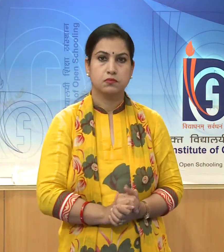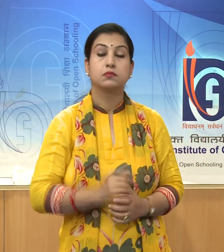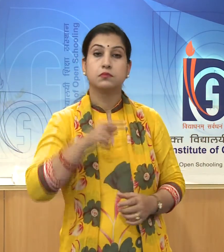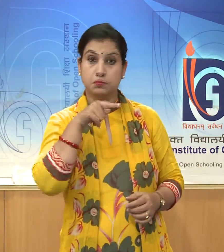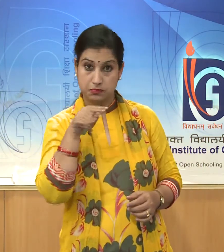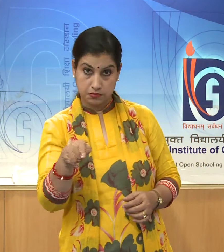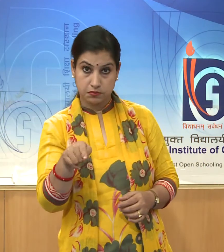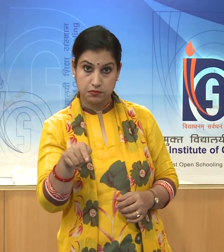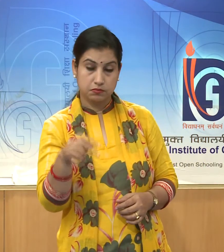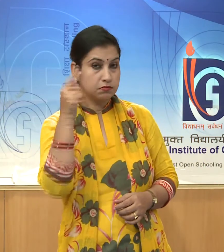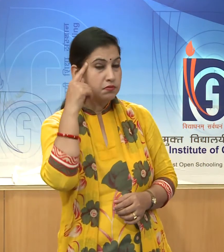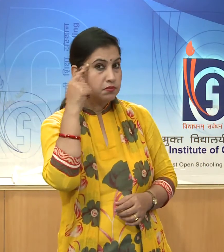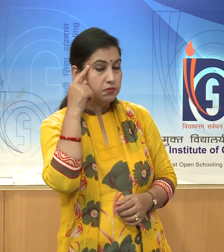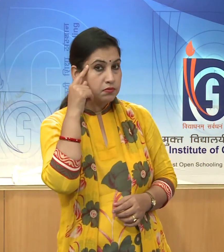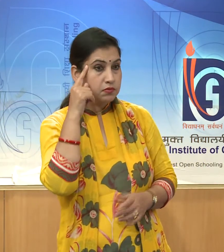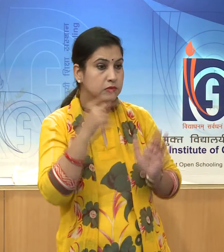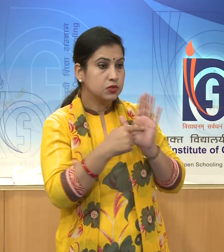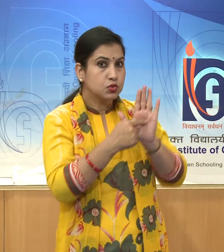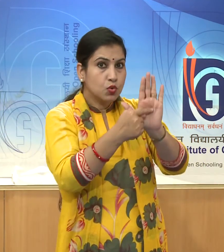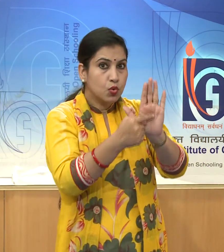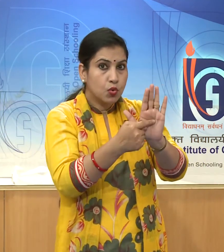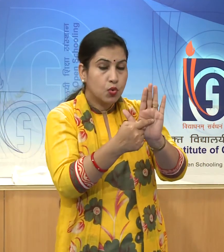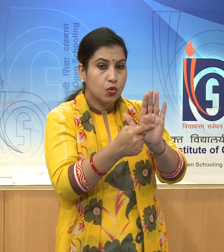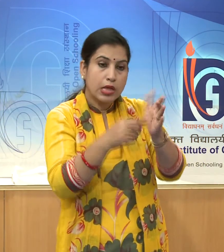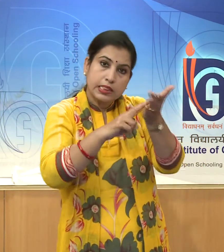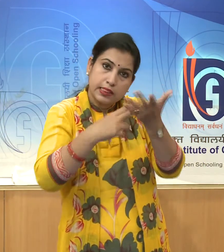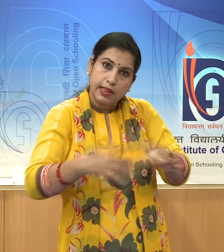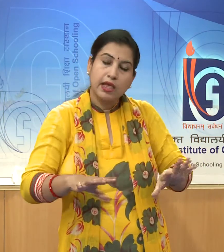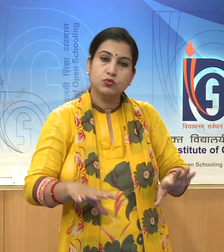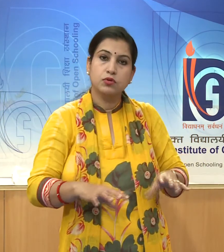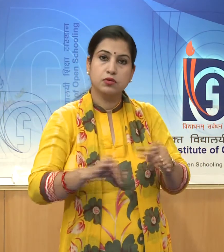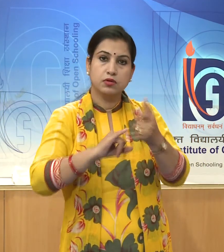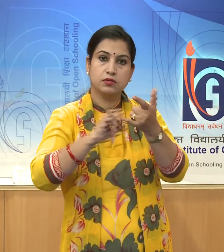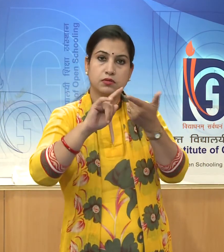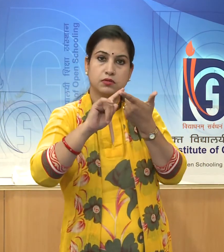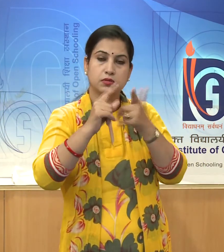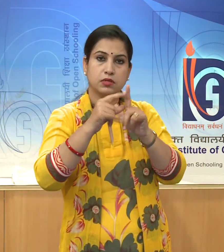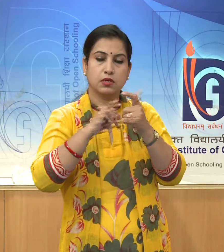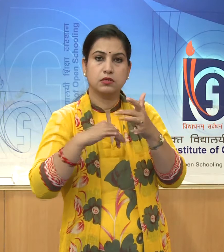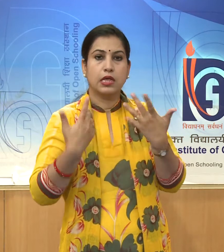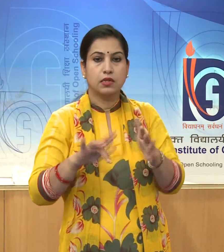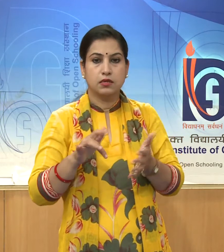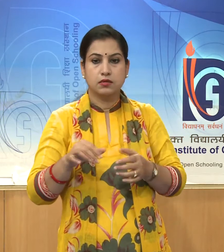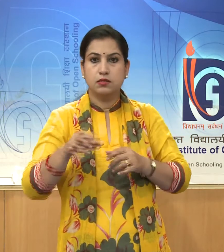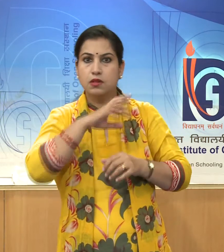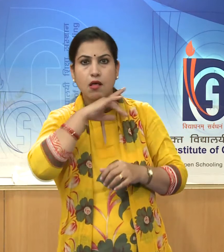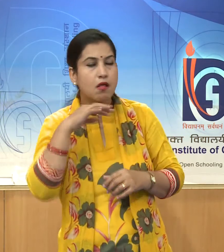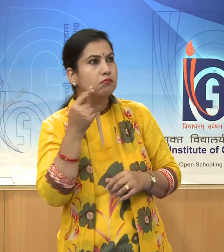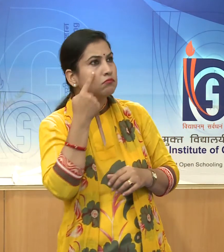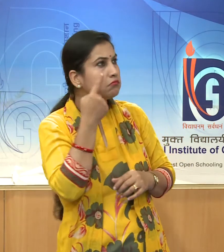He tends to depict natural scenes in terms of colors,